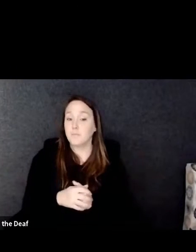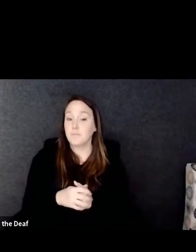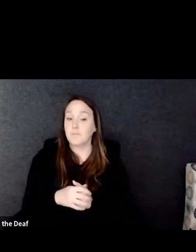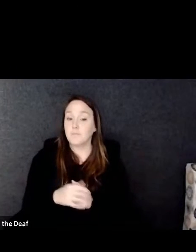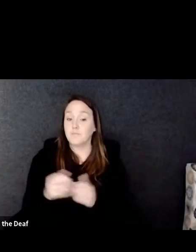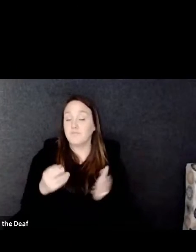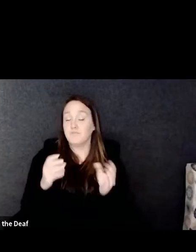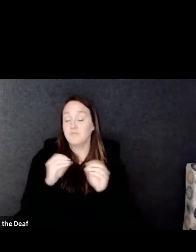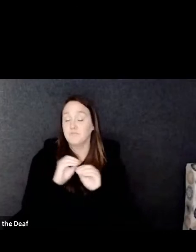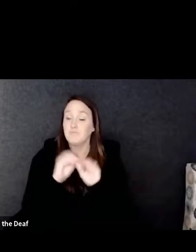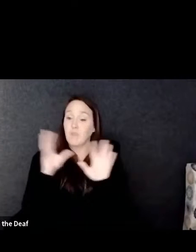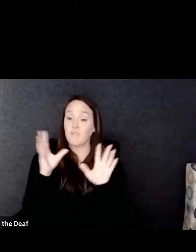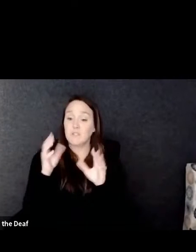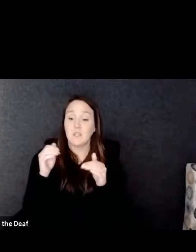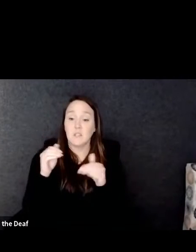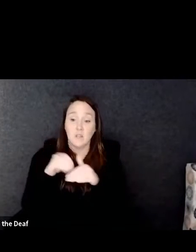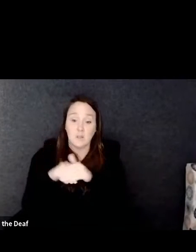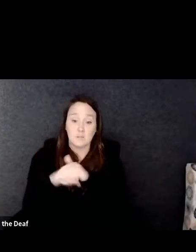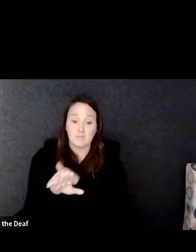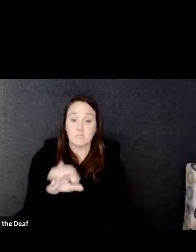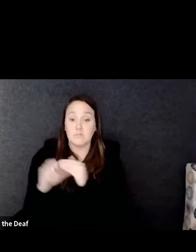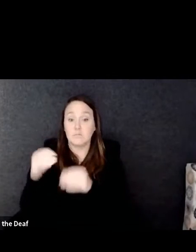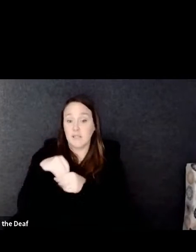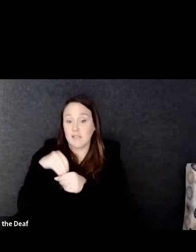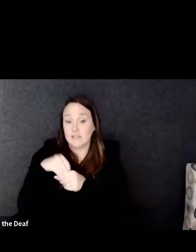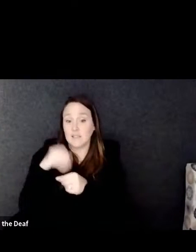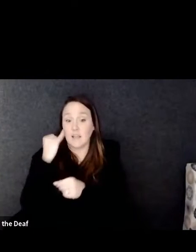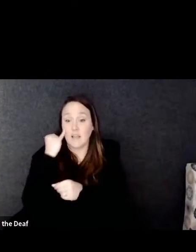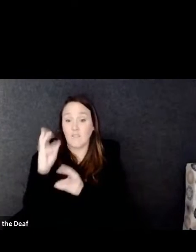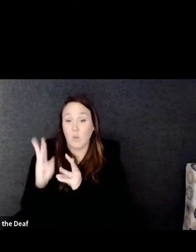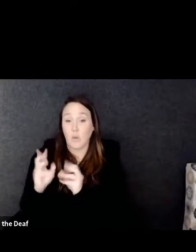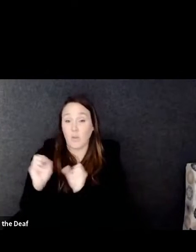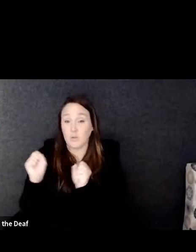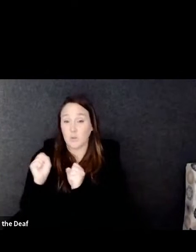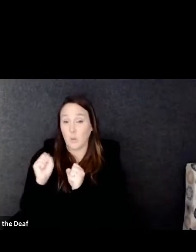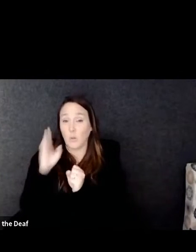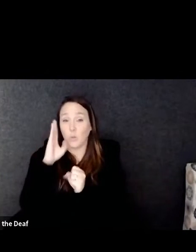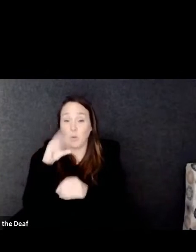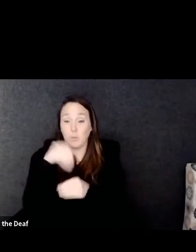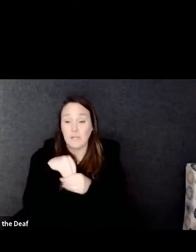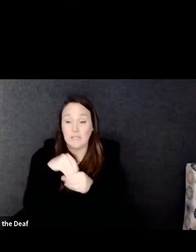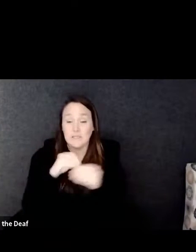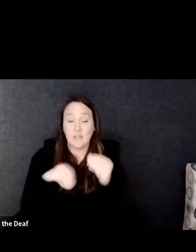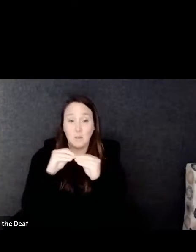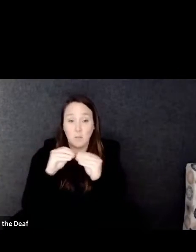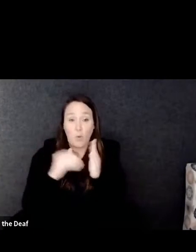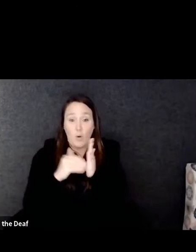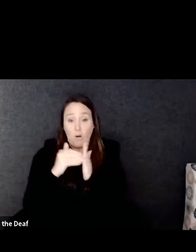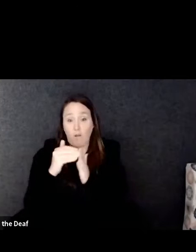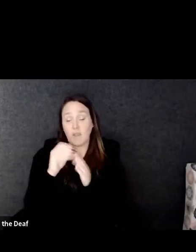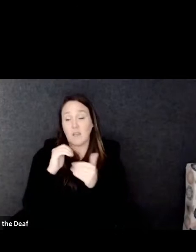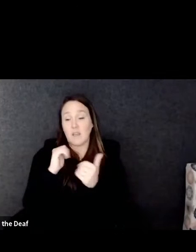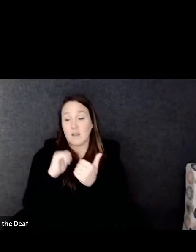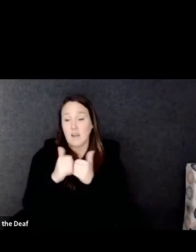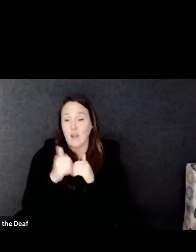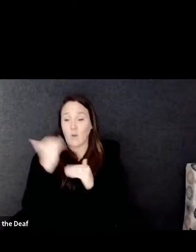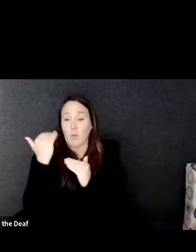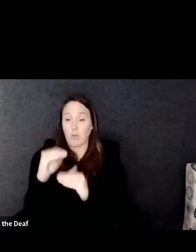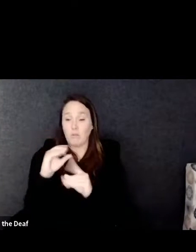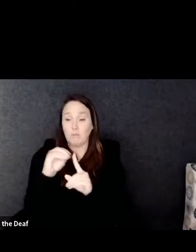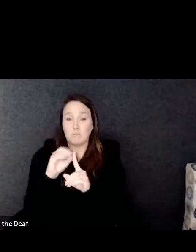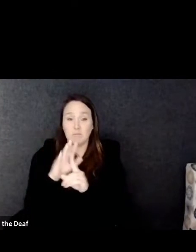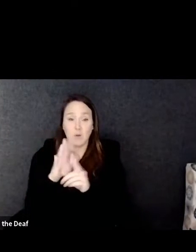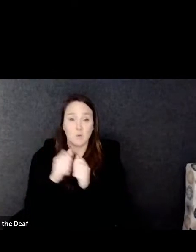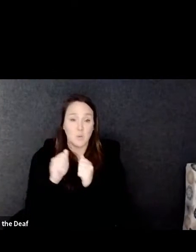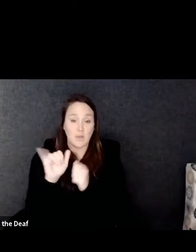obviously going inside, if the weather's cooler, we're going to be inside more often. how do you limit exposures with that, and doing